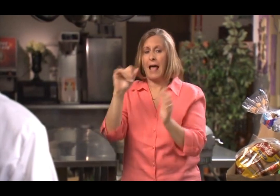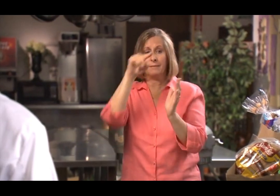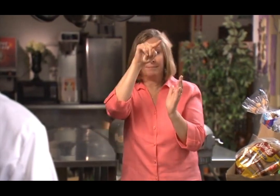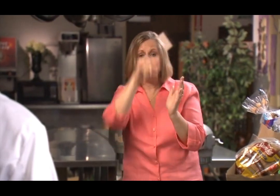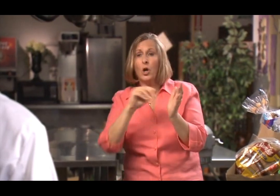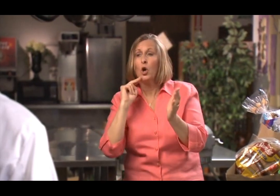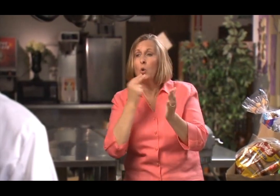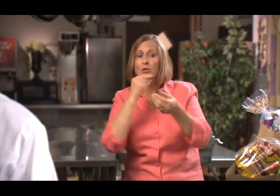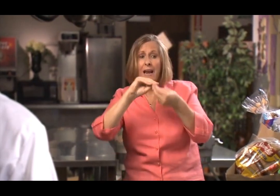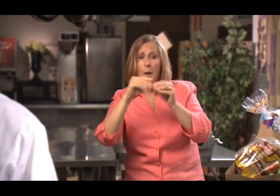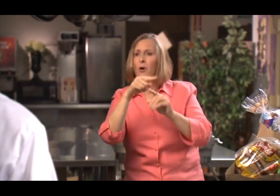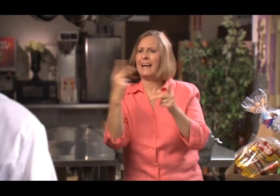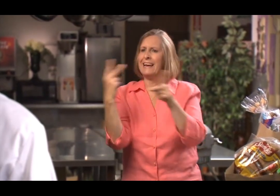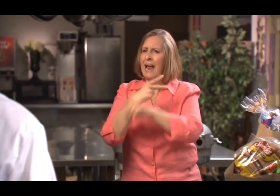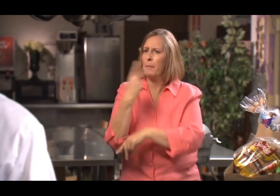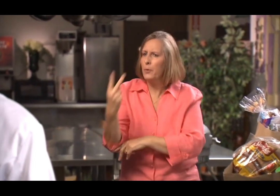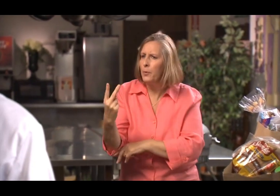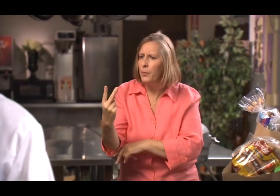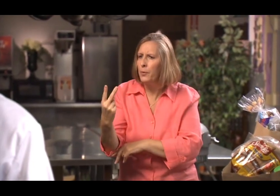twice what is listed on the nutrition label.